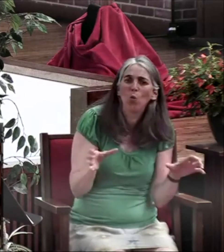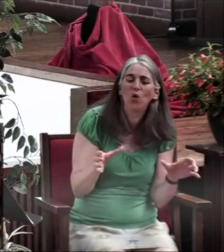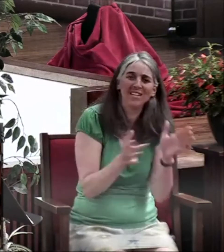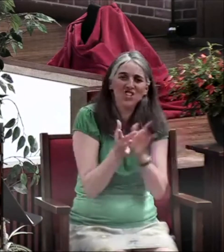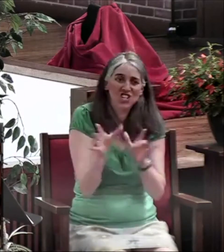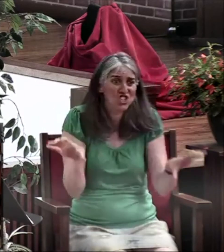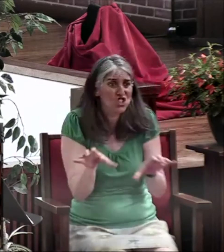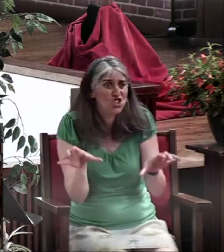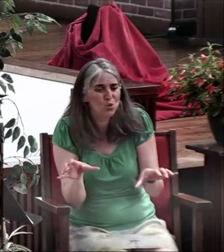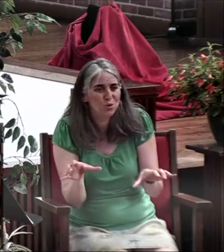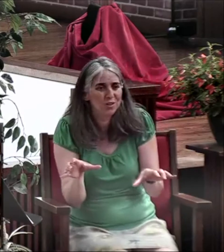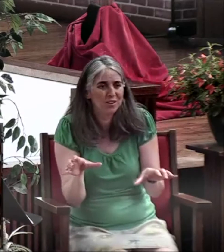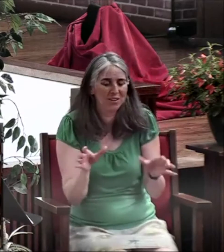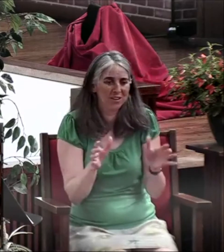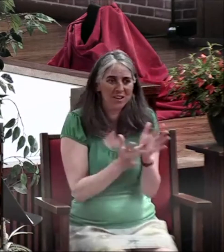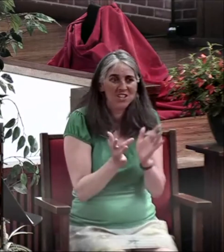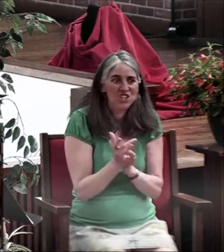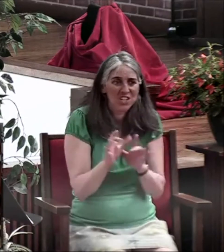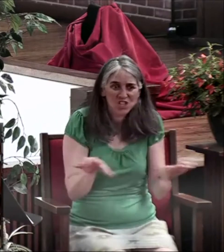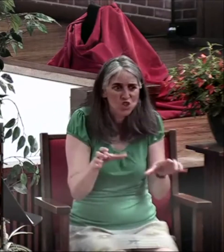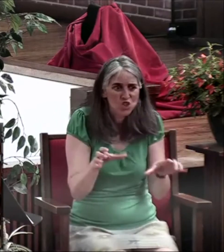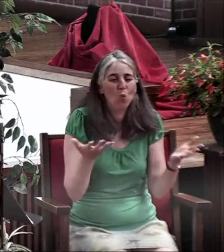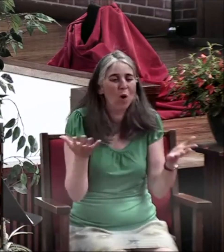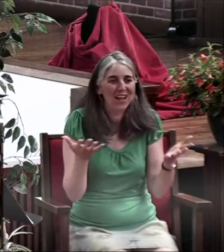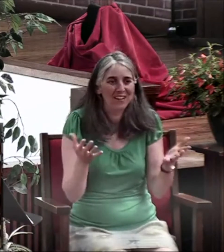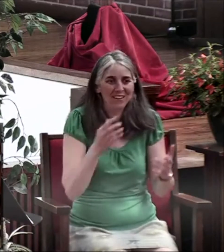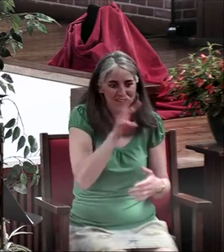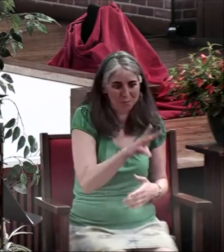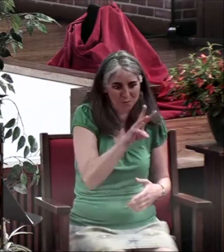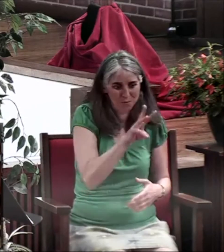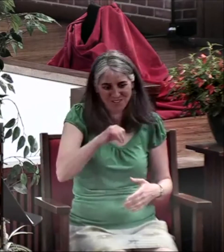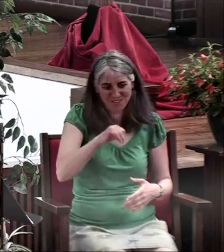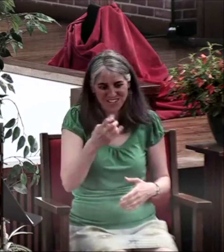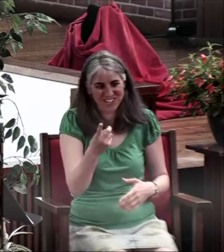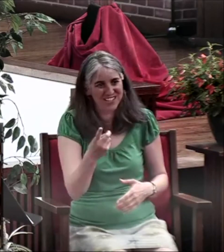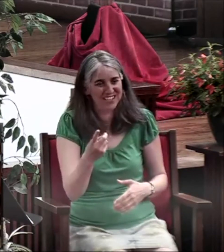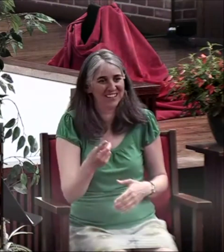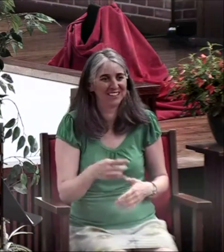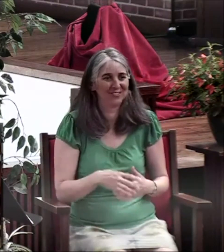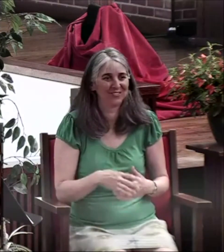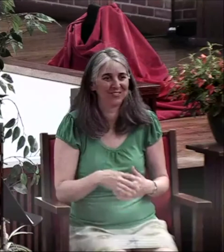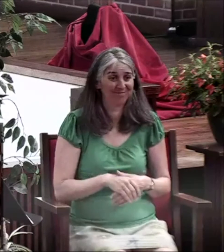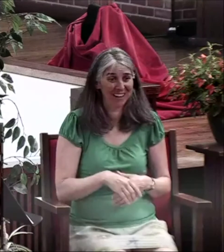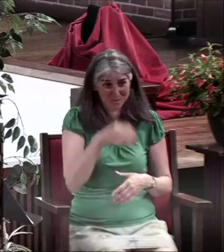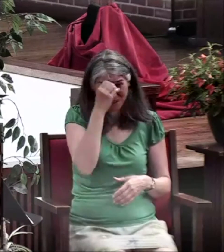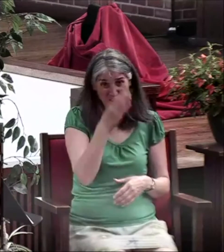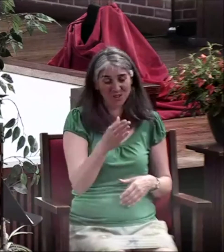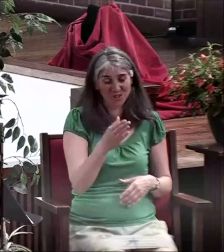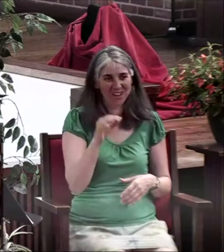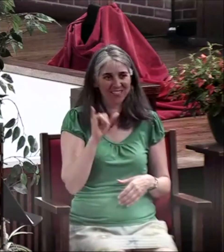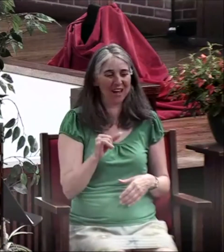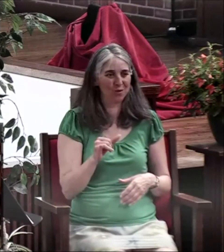What would what? Jesus do. Now, let me be honest with you. That was a